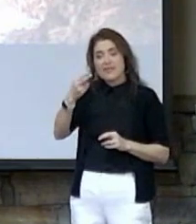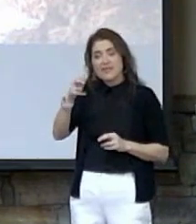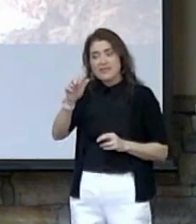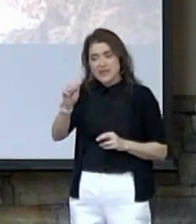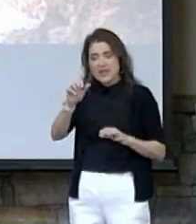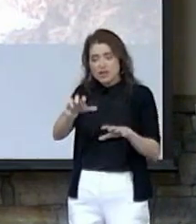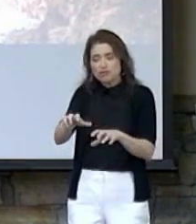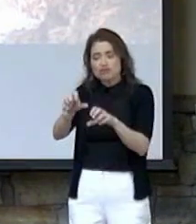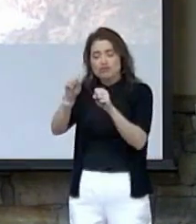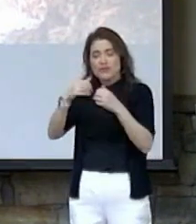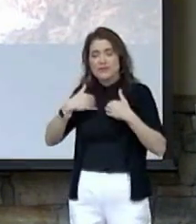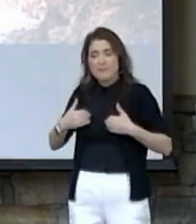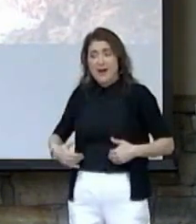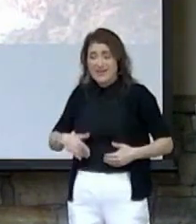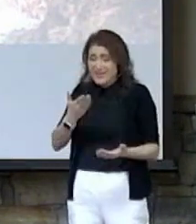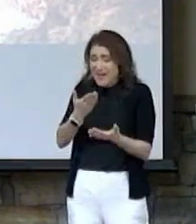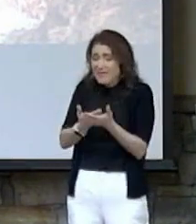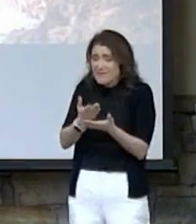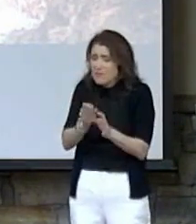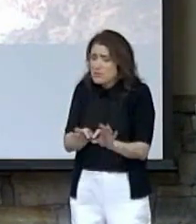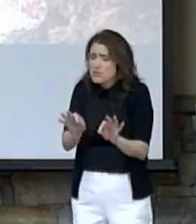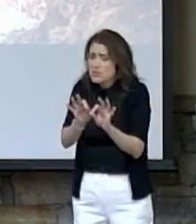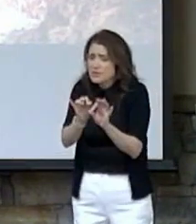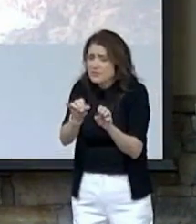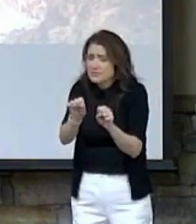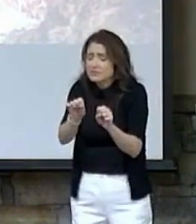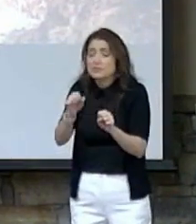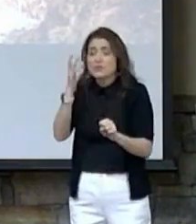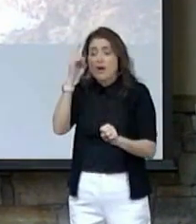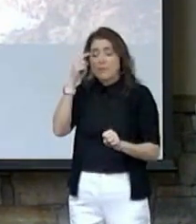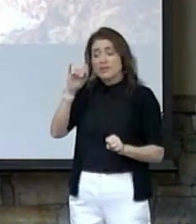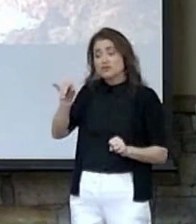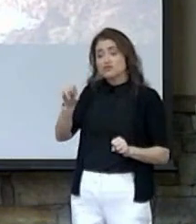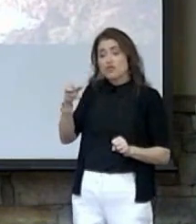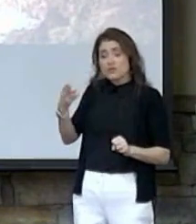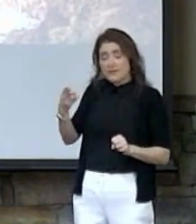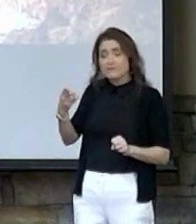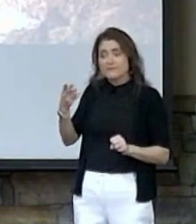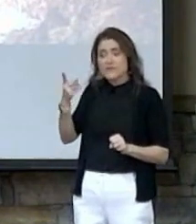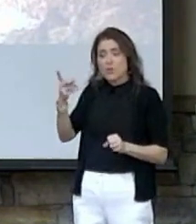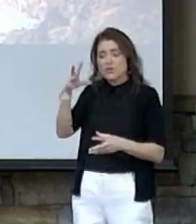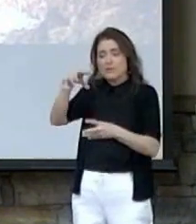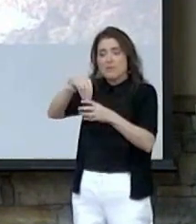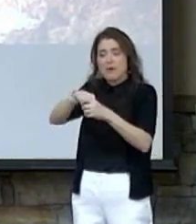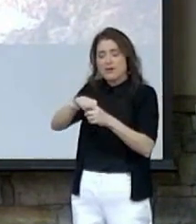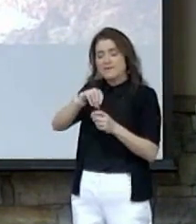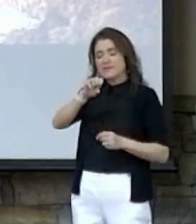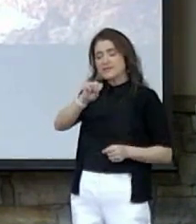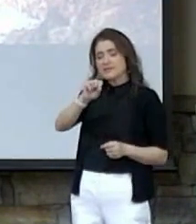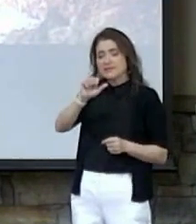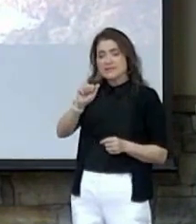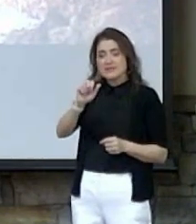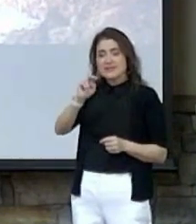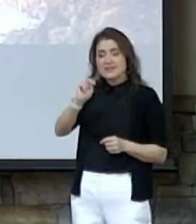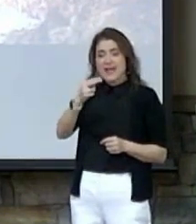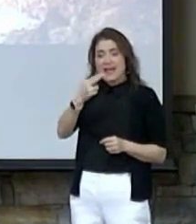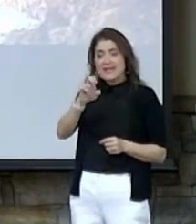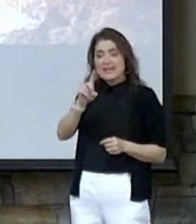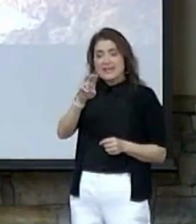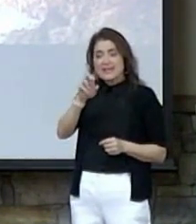not insignificant. You see, Joseph of Arimathea was a member of the Sanhedrin, the very